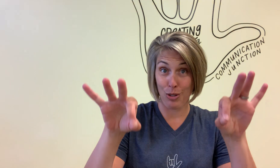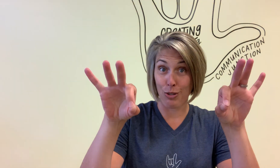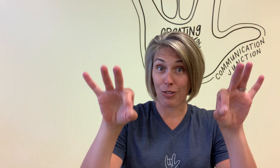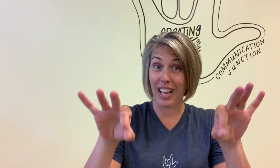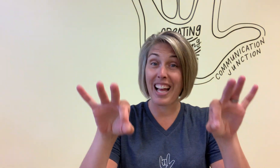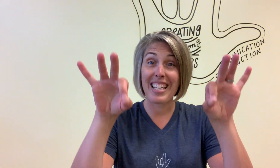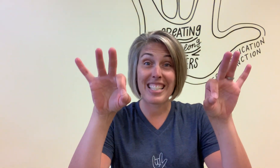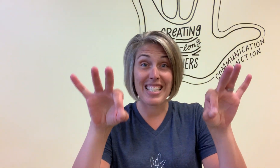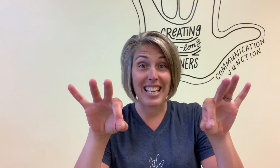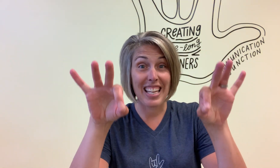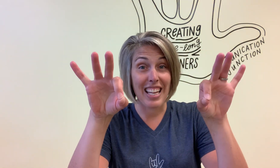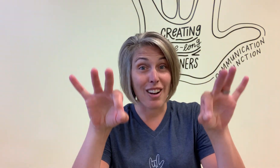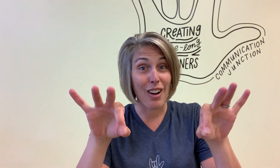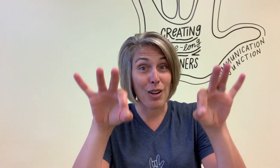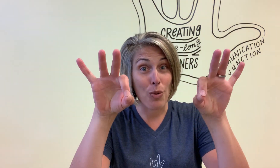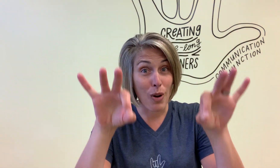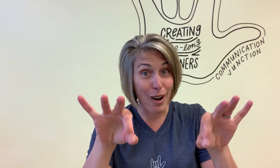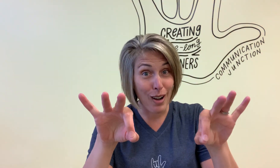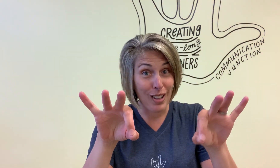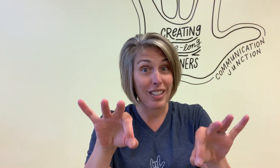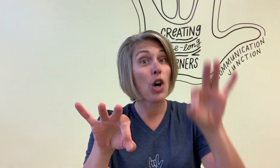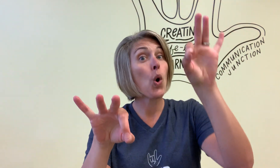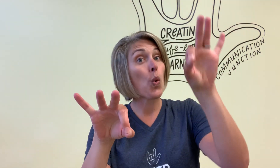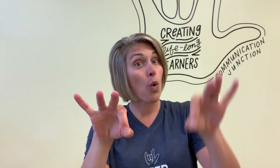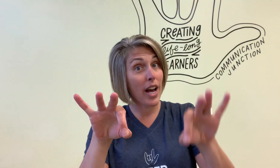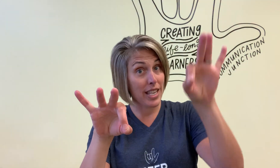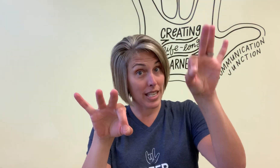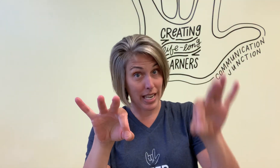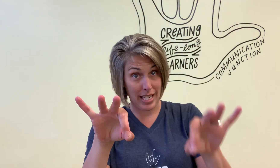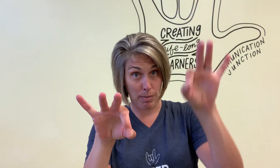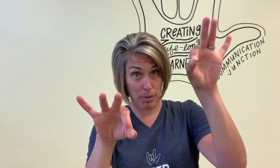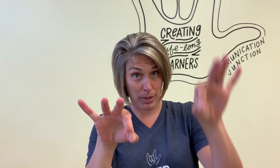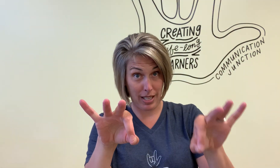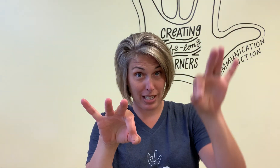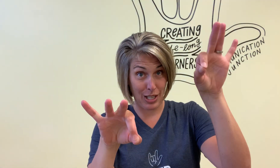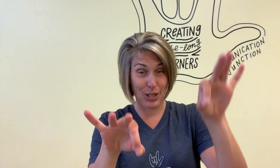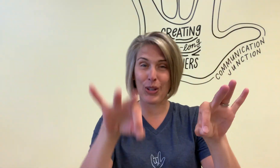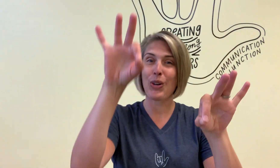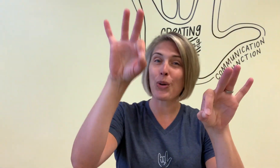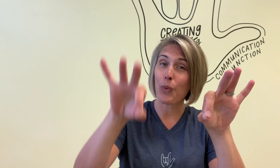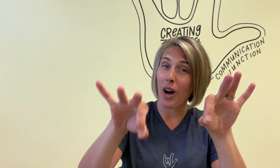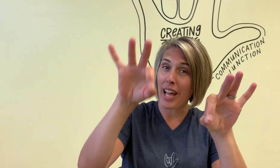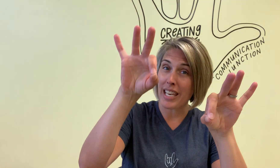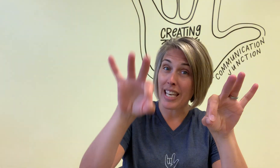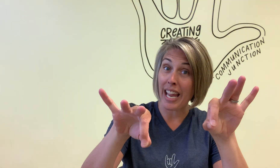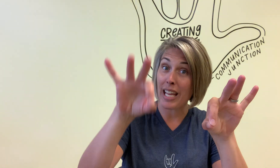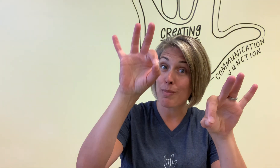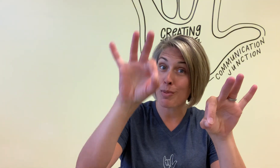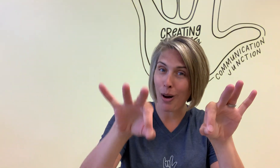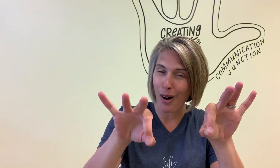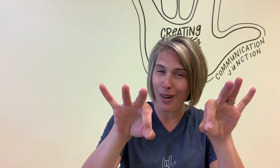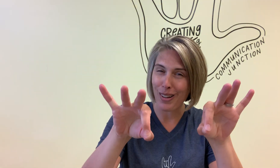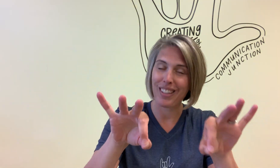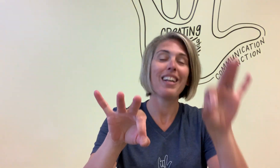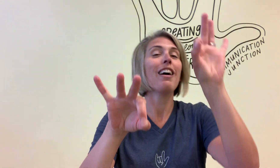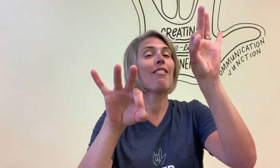shoe flies sitting on a wall. One named Peter, one named Paul.